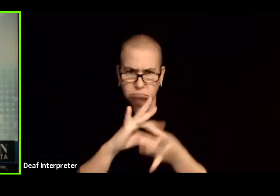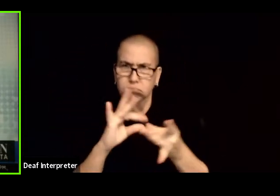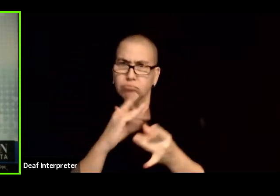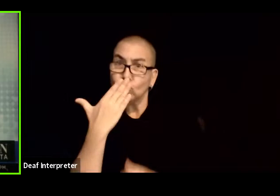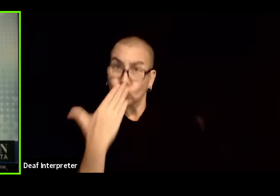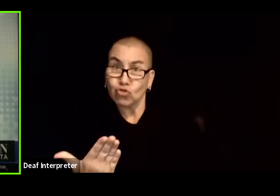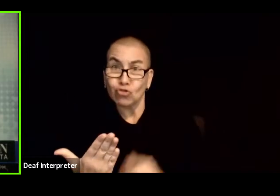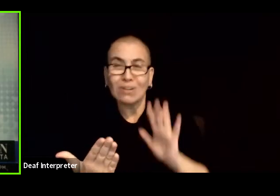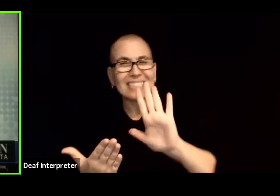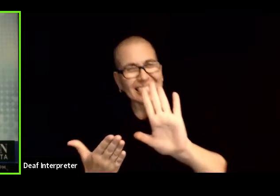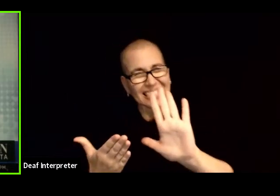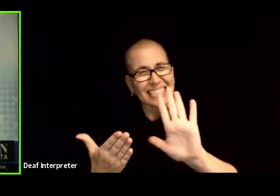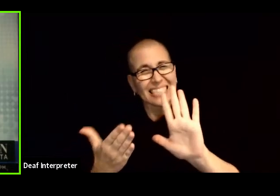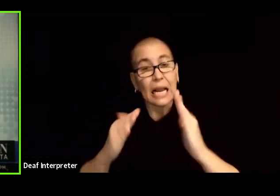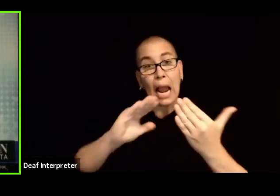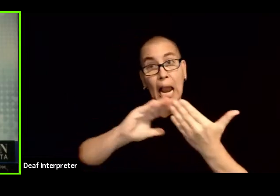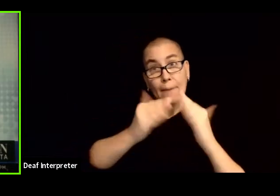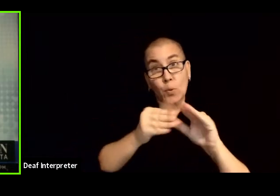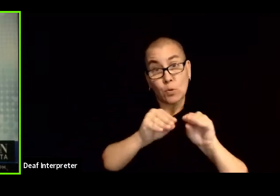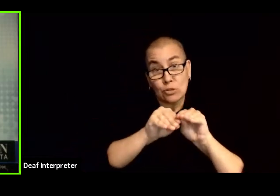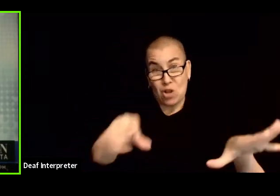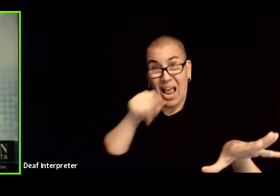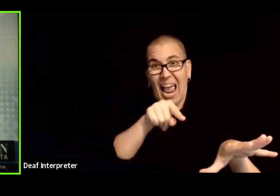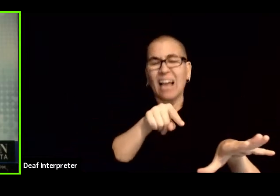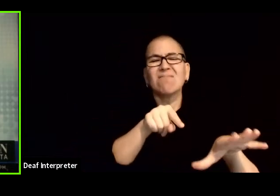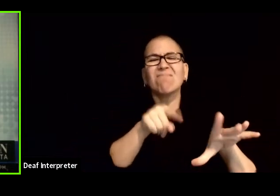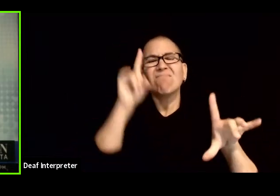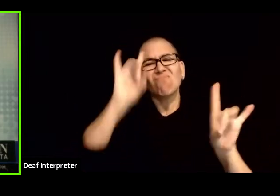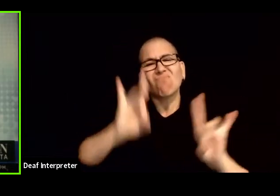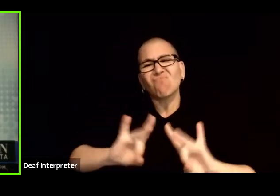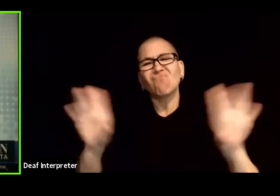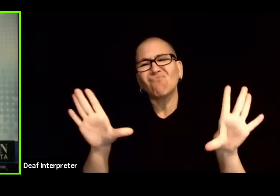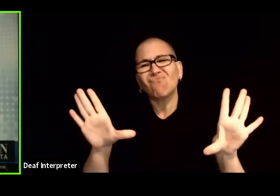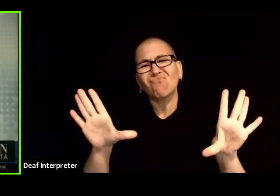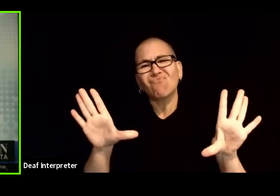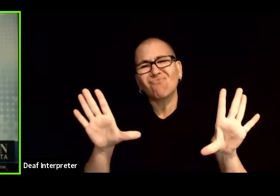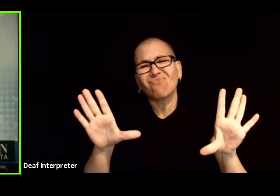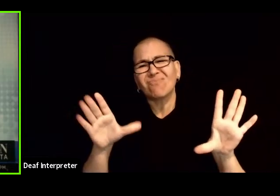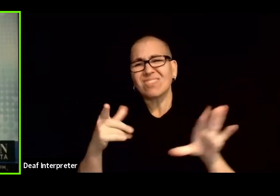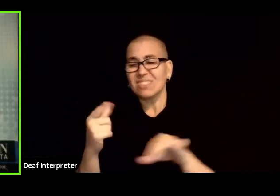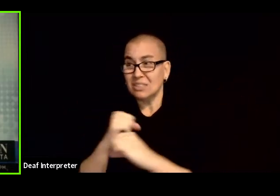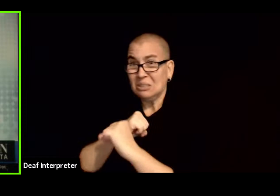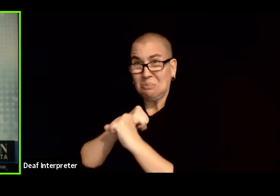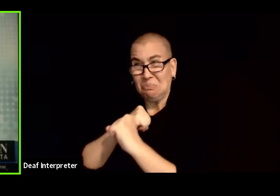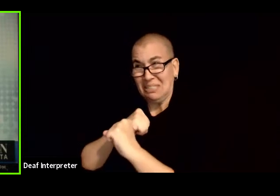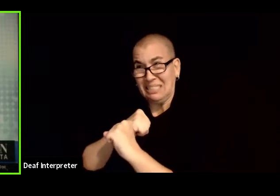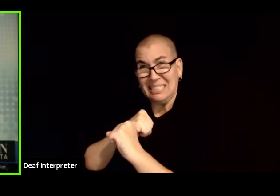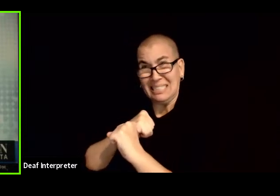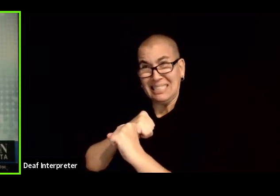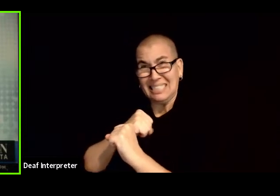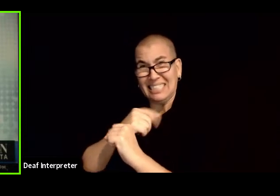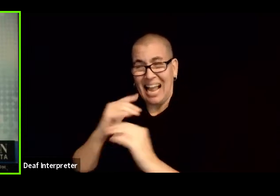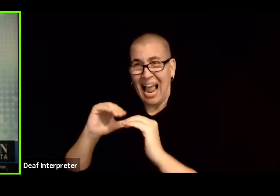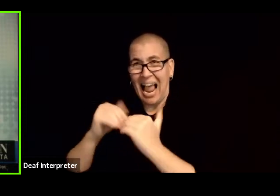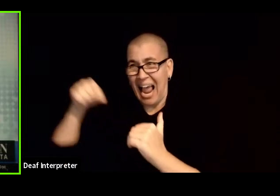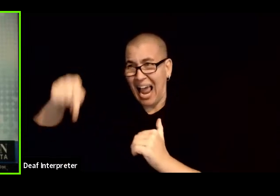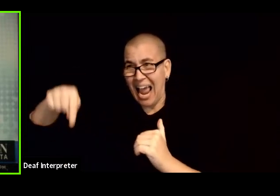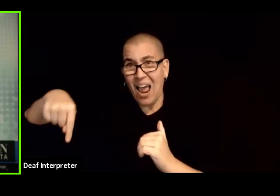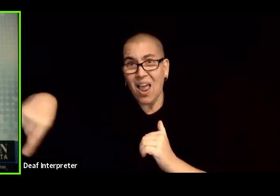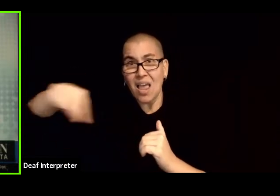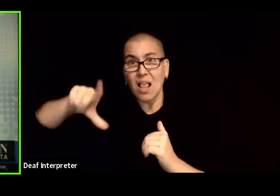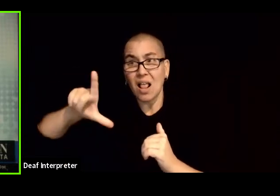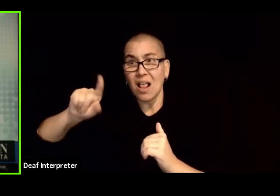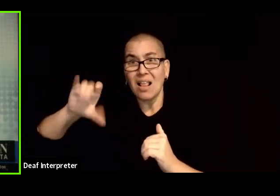tremendous pressure on the safeguards we put in place to prevent COVID outbreaks in long-term care. This past week, we've seen